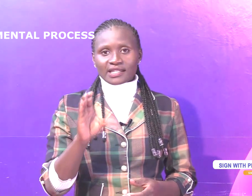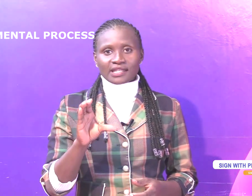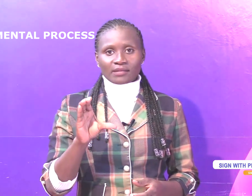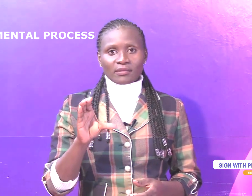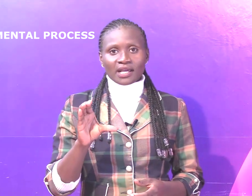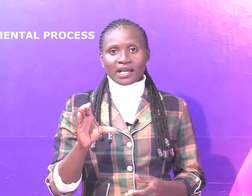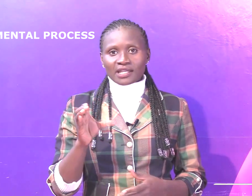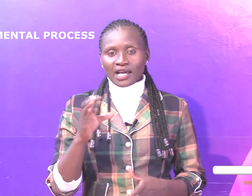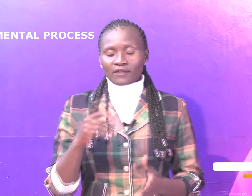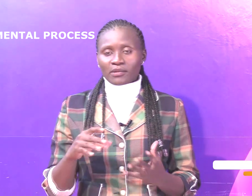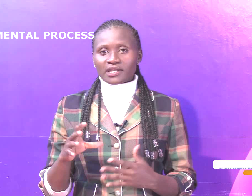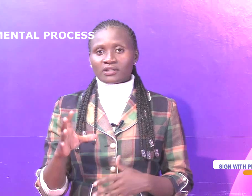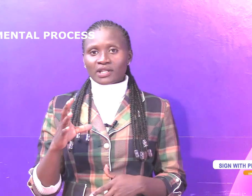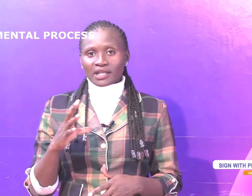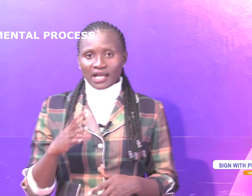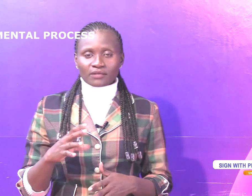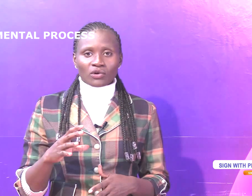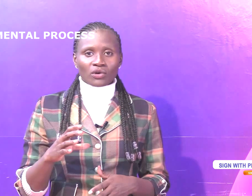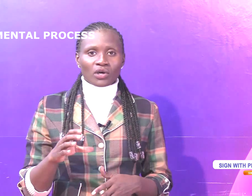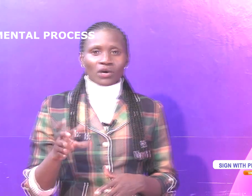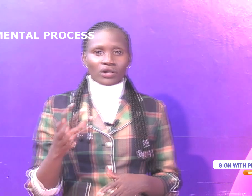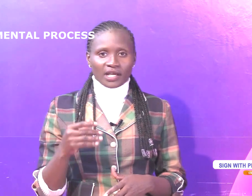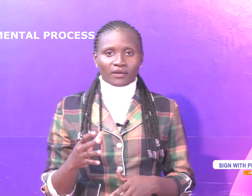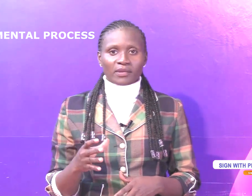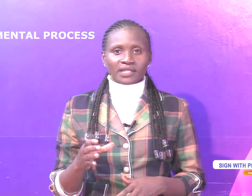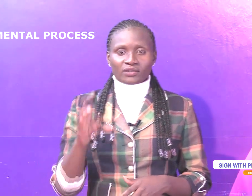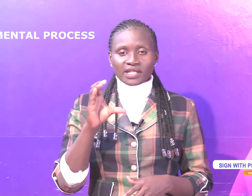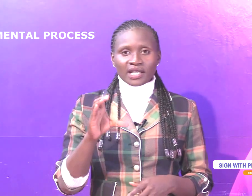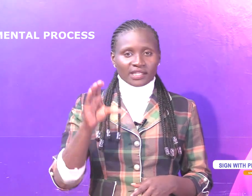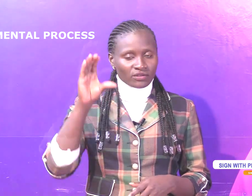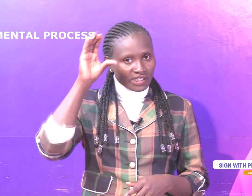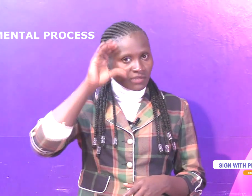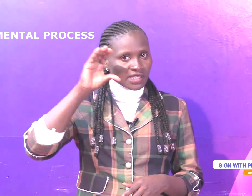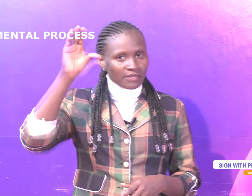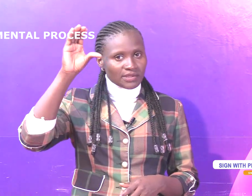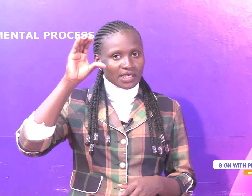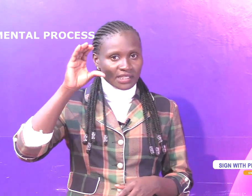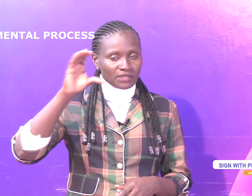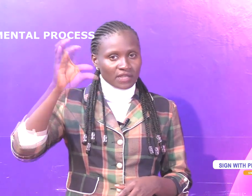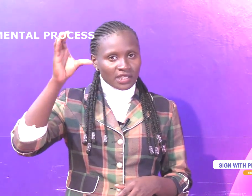Remember the alphabets that we learned more on alphabet. Using a letter C, you're just making something like a circle, then you just make